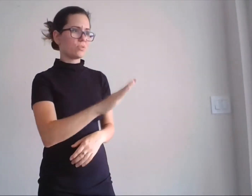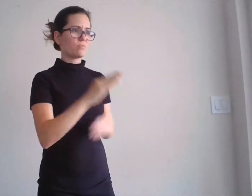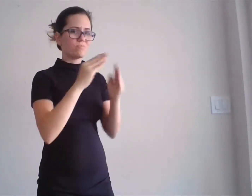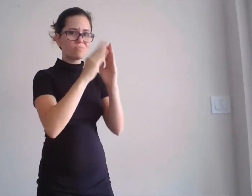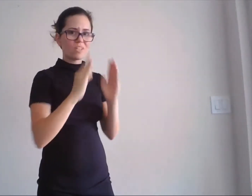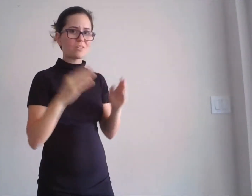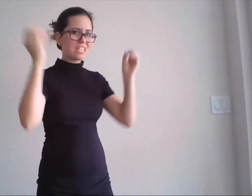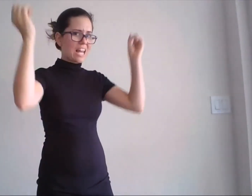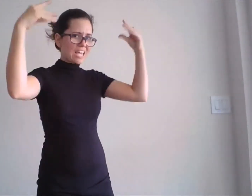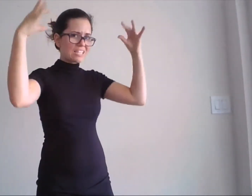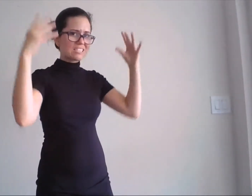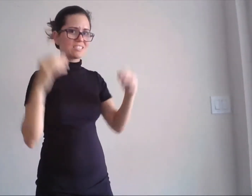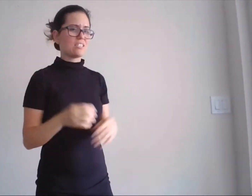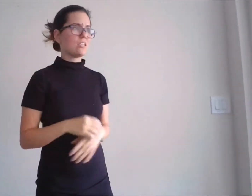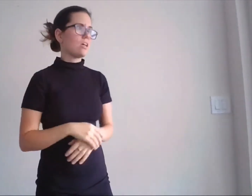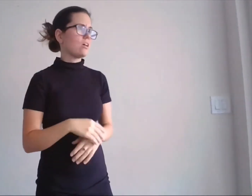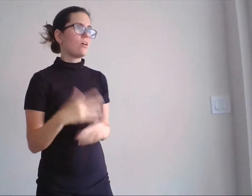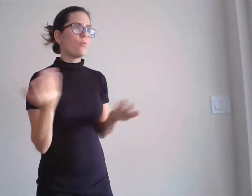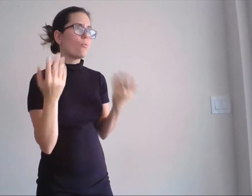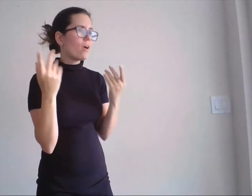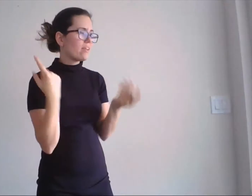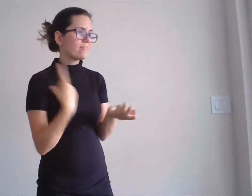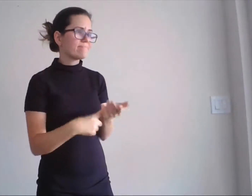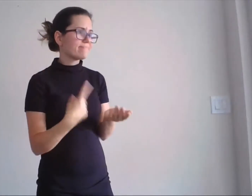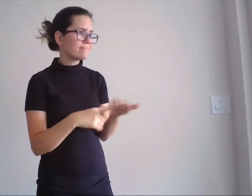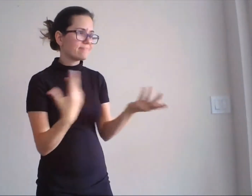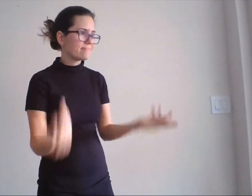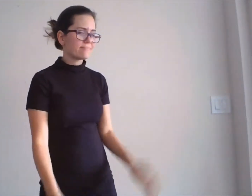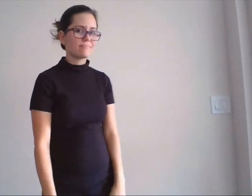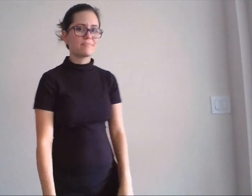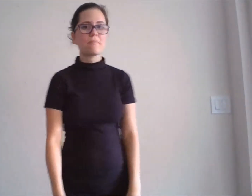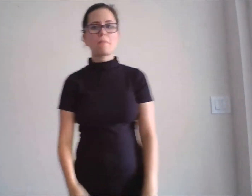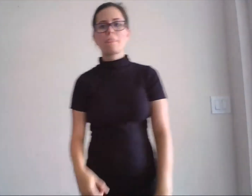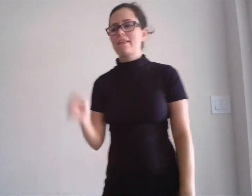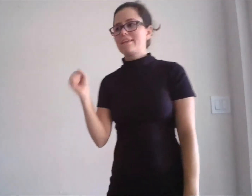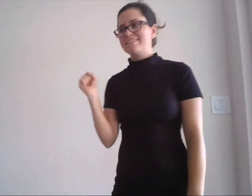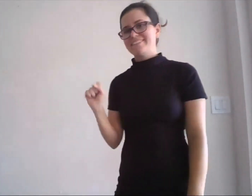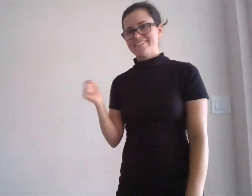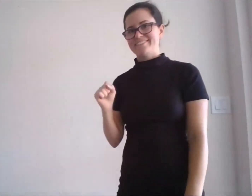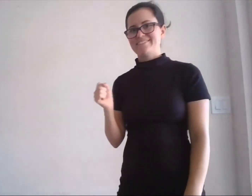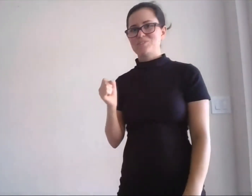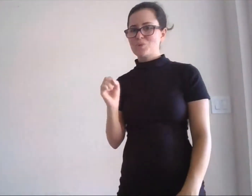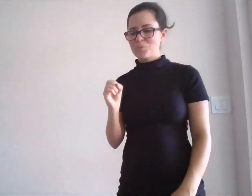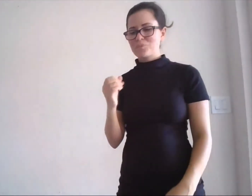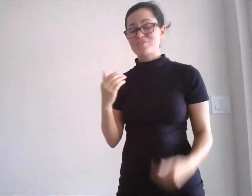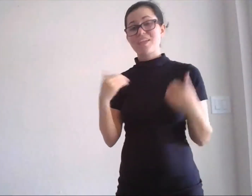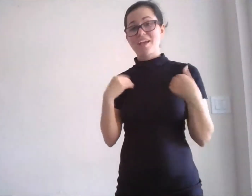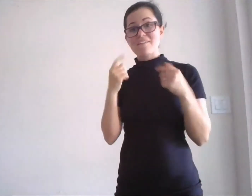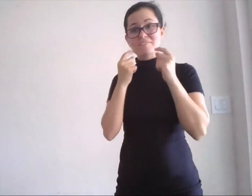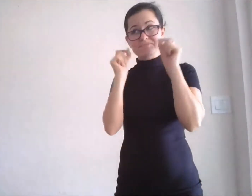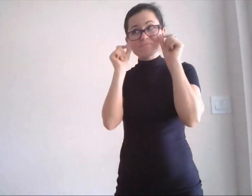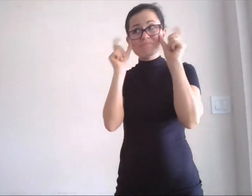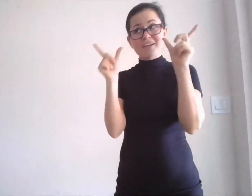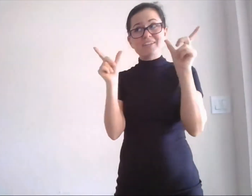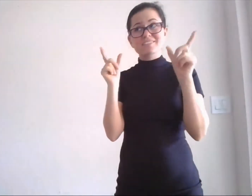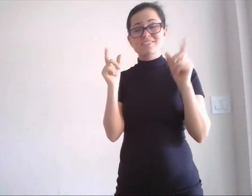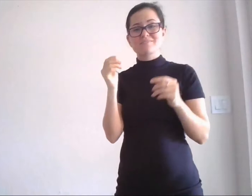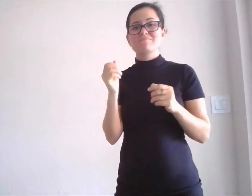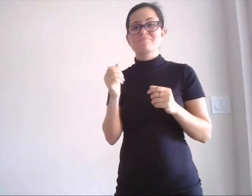and say what's going to happen. Don't undersell it. Play it big if you're going to play it big. Let me just tell you what I have done. And I